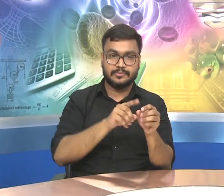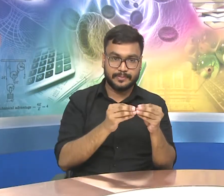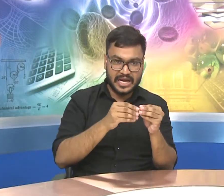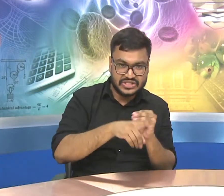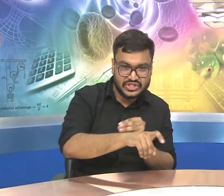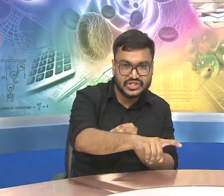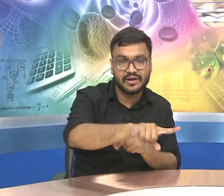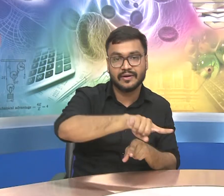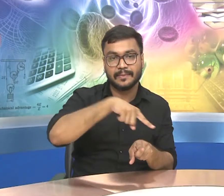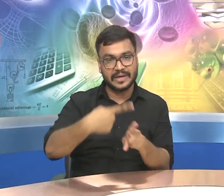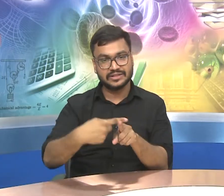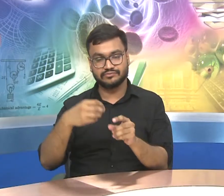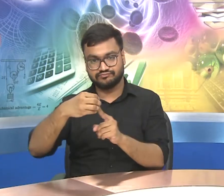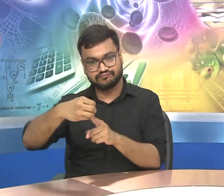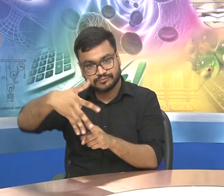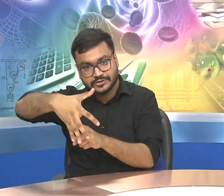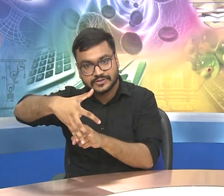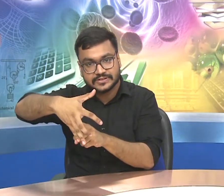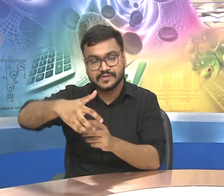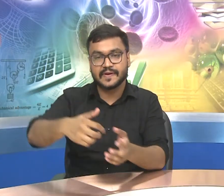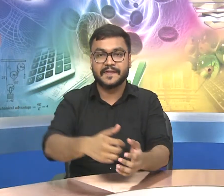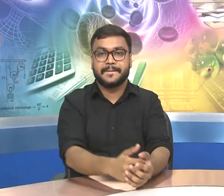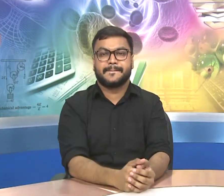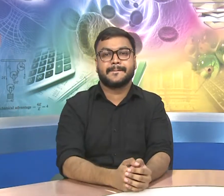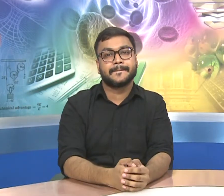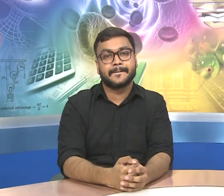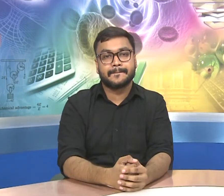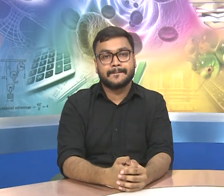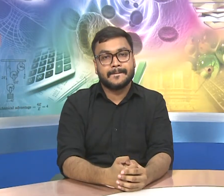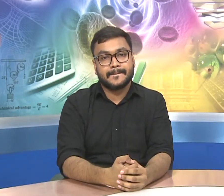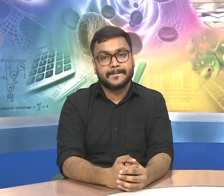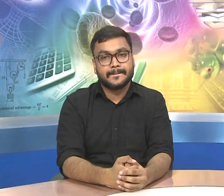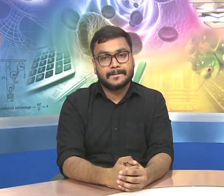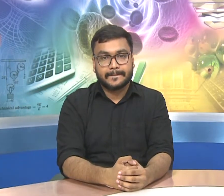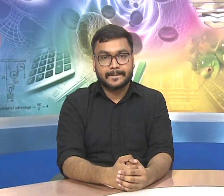For example, bacteria and fungi.